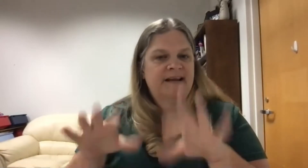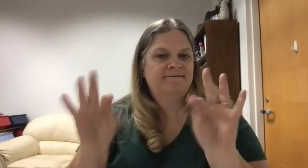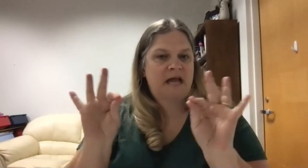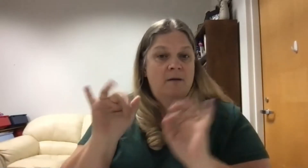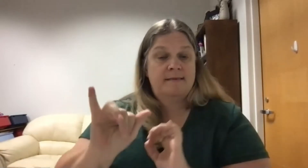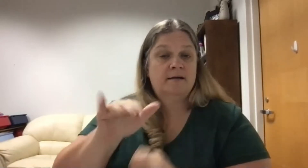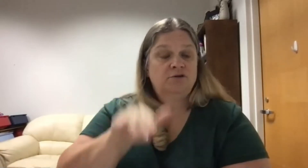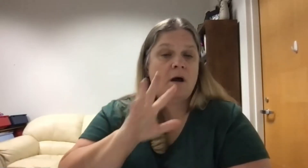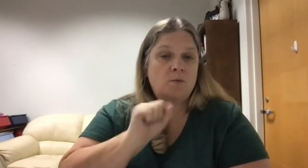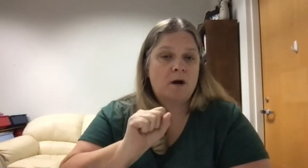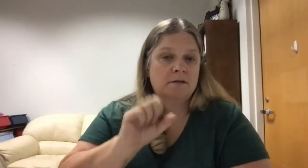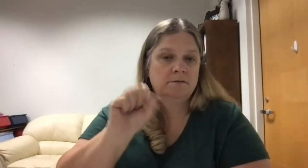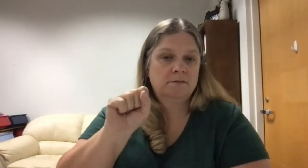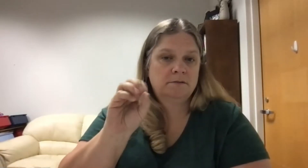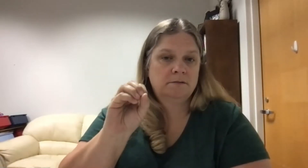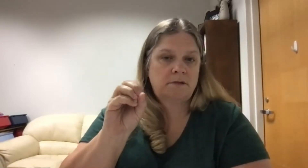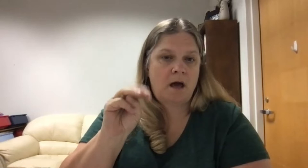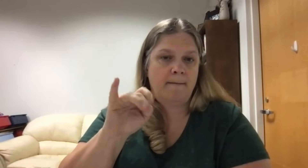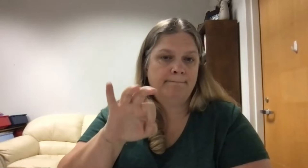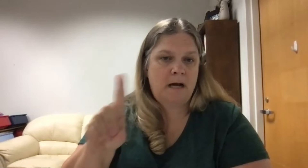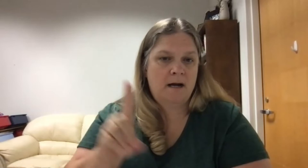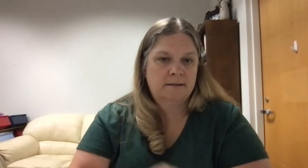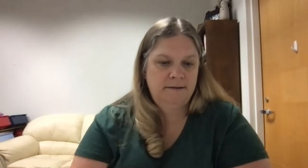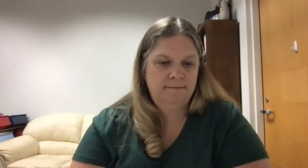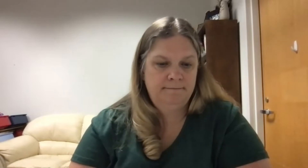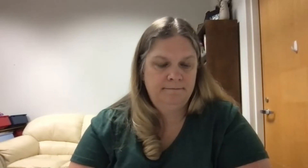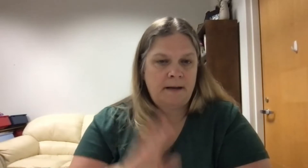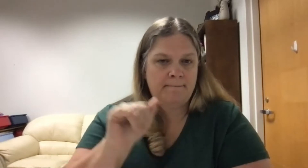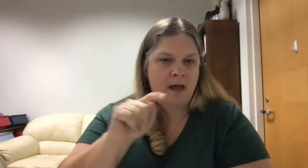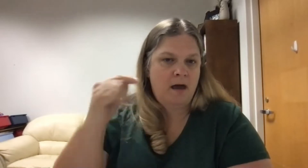They did inspections, and they discovered that that child